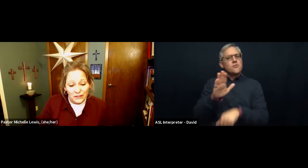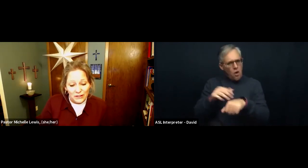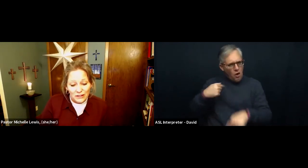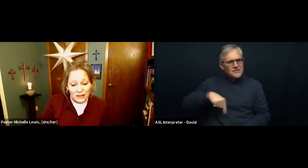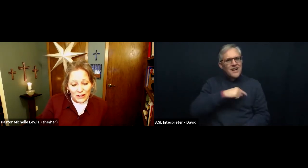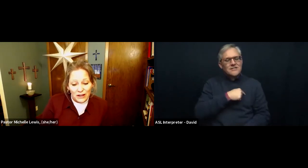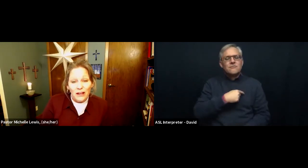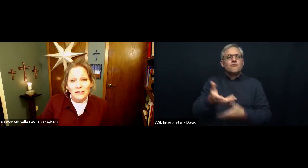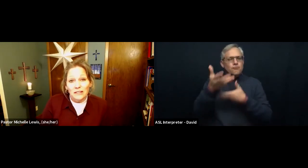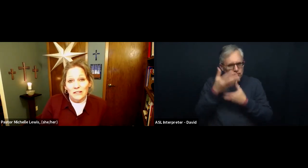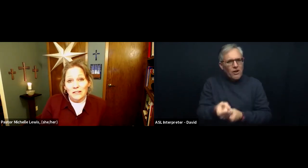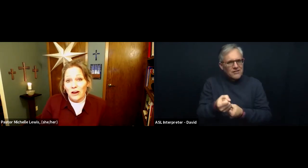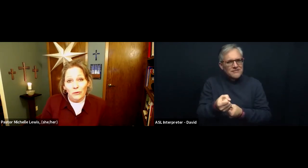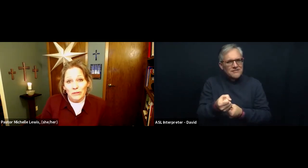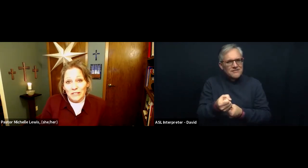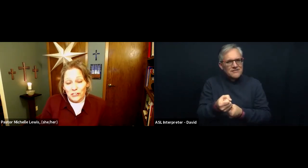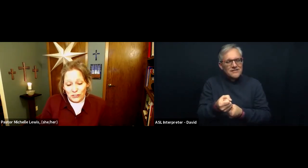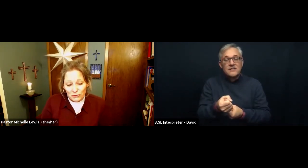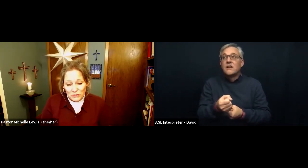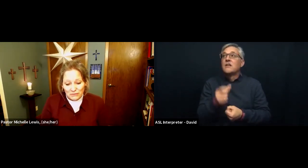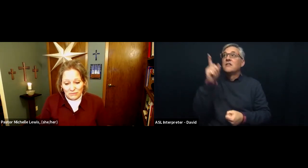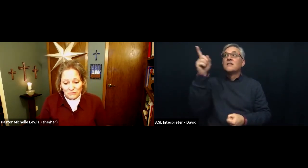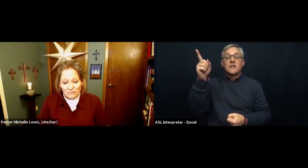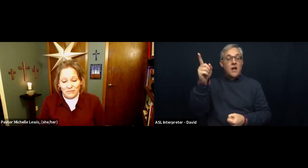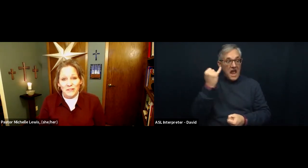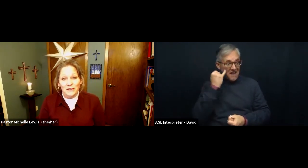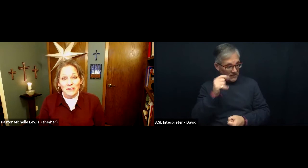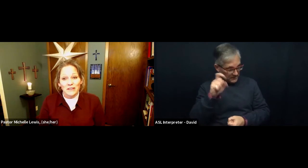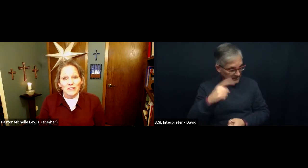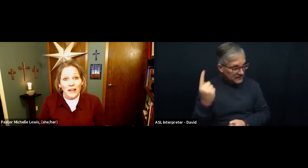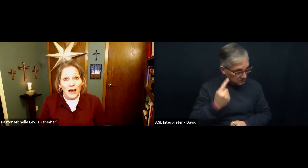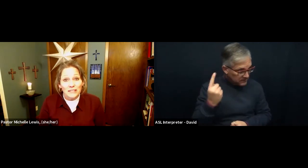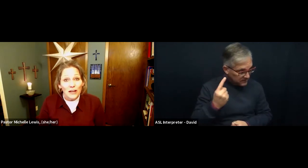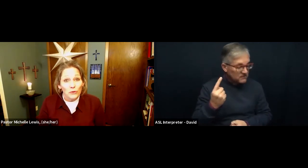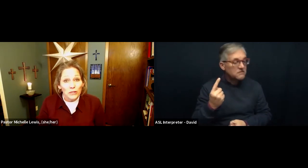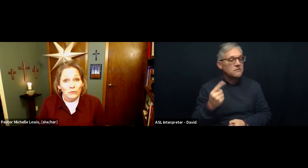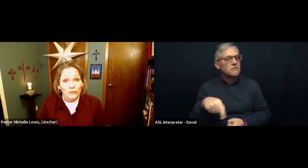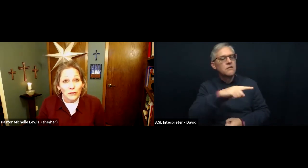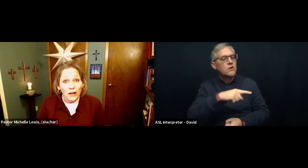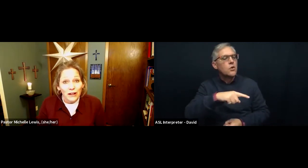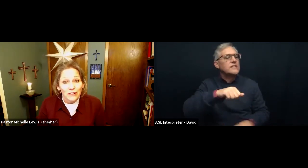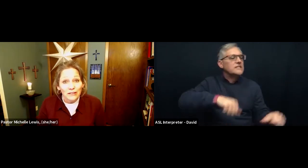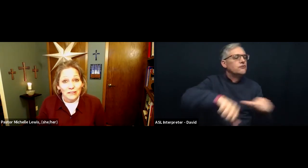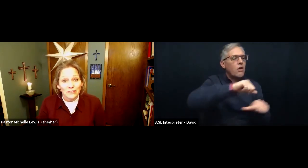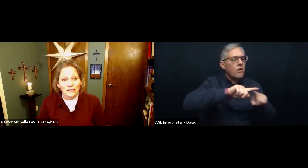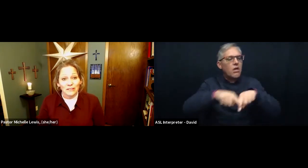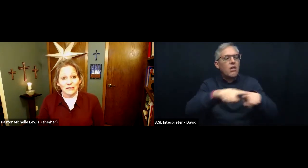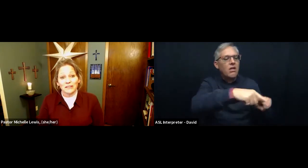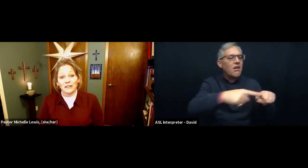another and in our relationships. That's how we will know God.